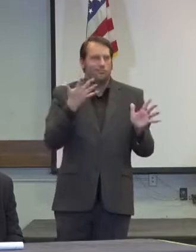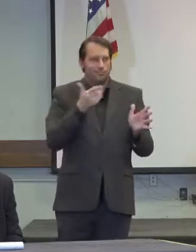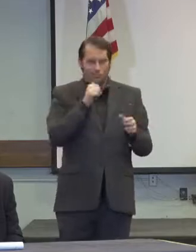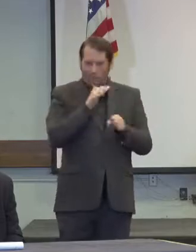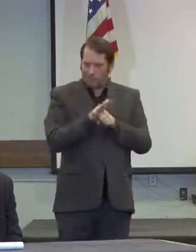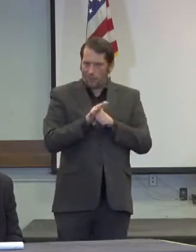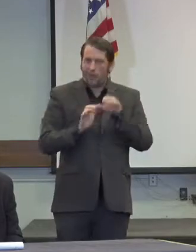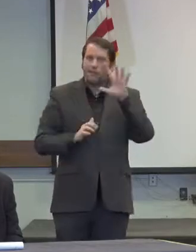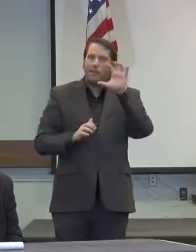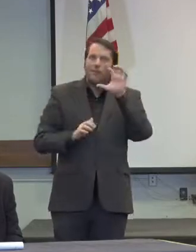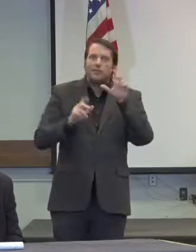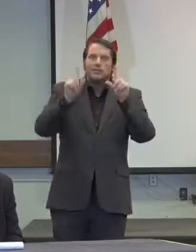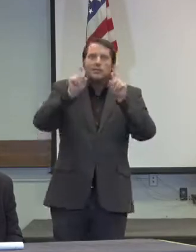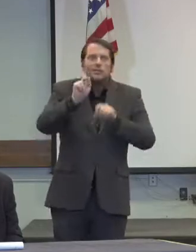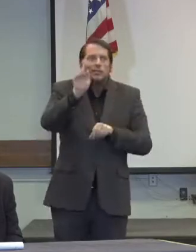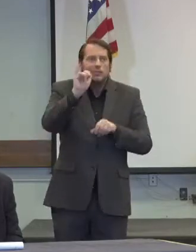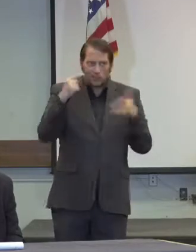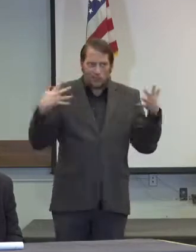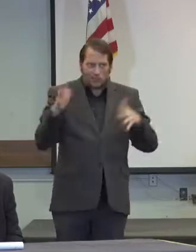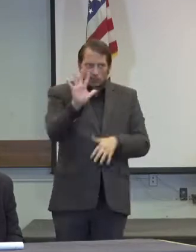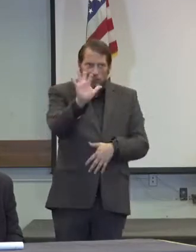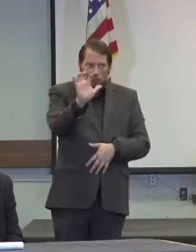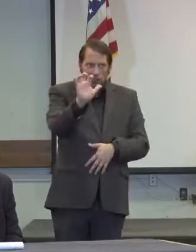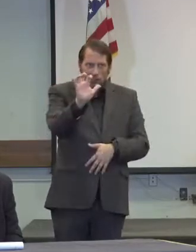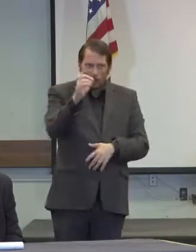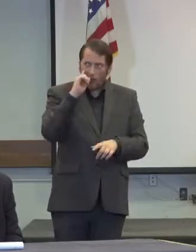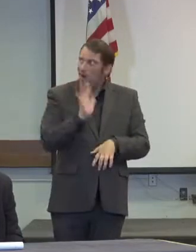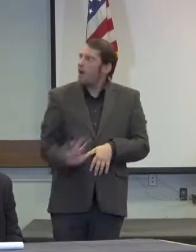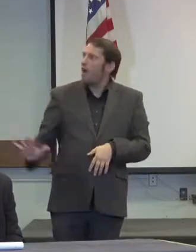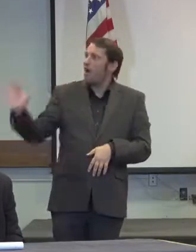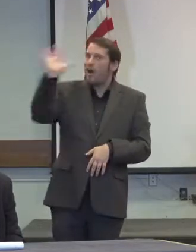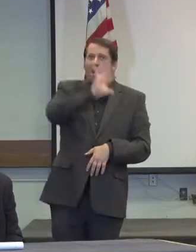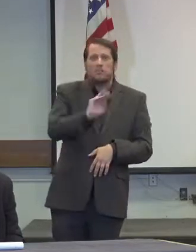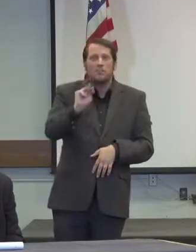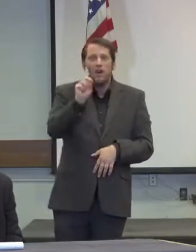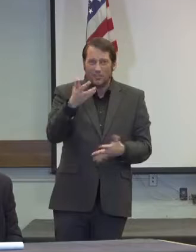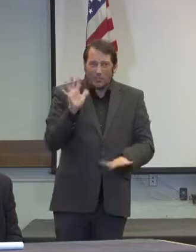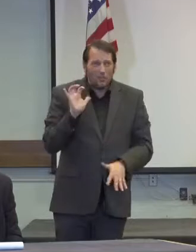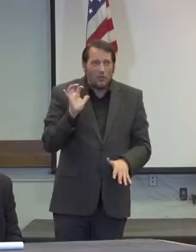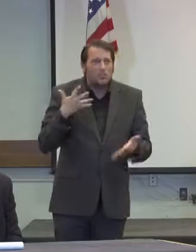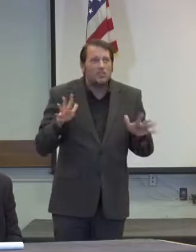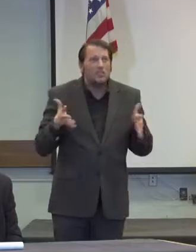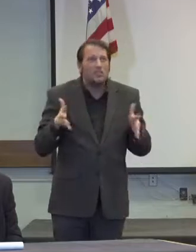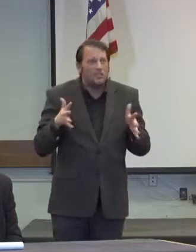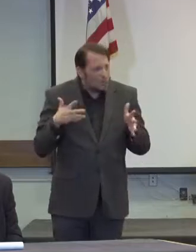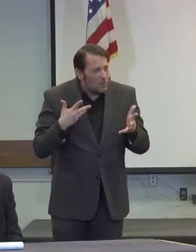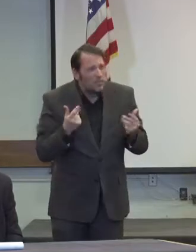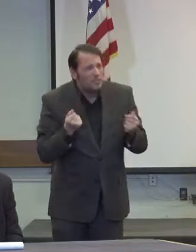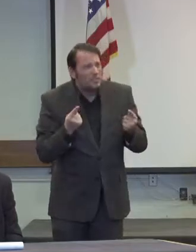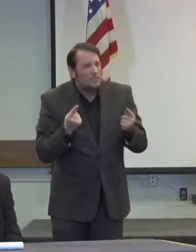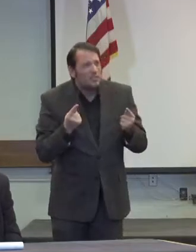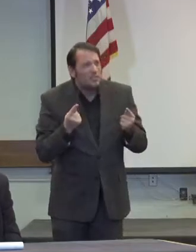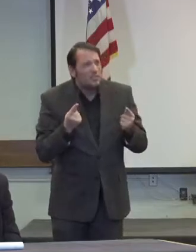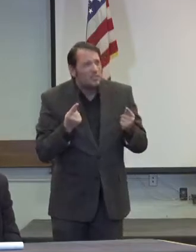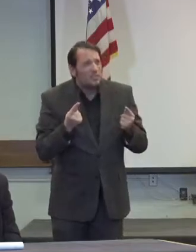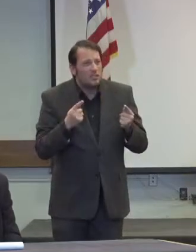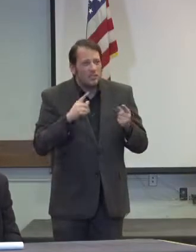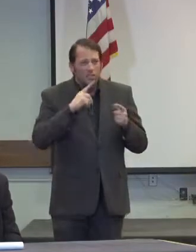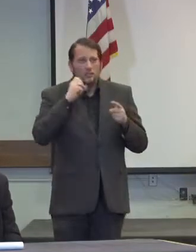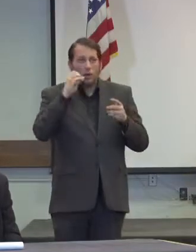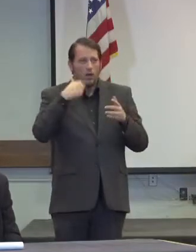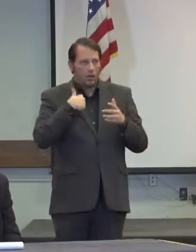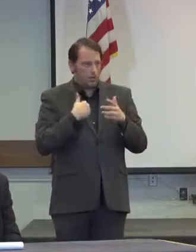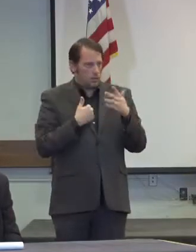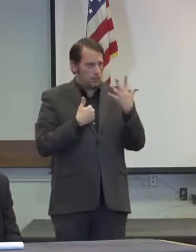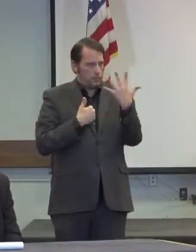for the state of Maryland. That's pretty stunning. And they said if we open up the five centers, those kits will be gone in an hour